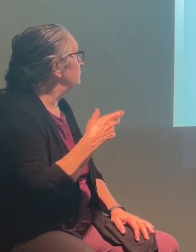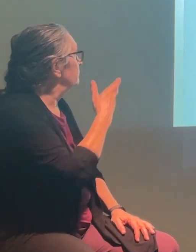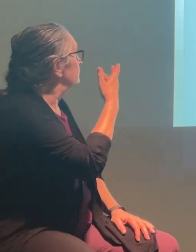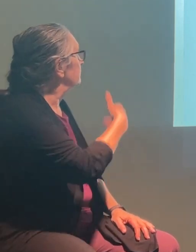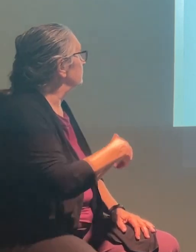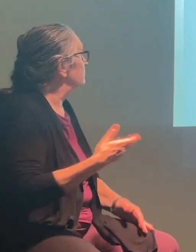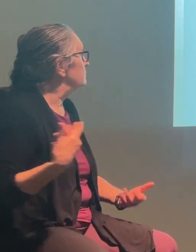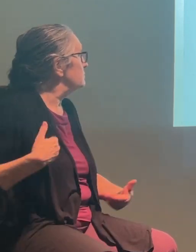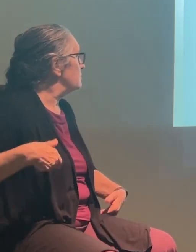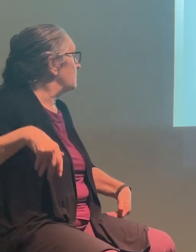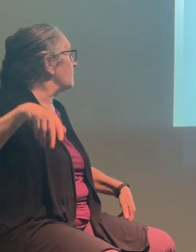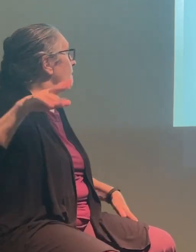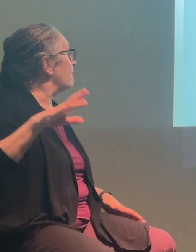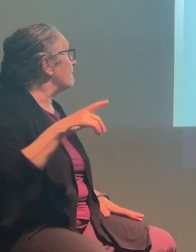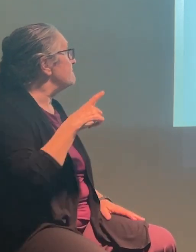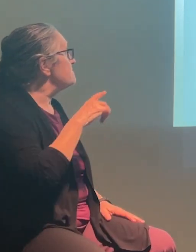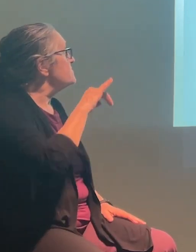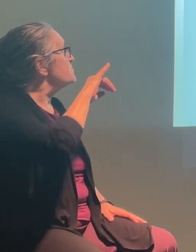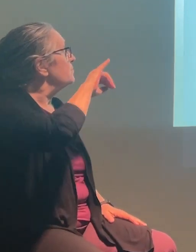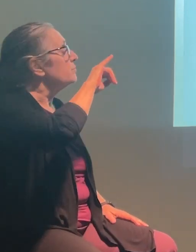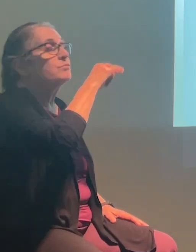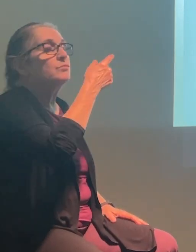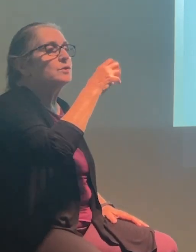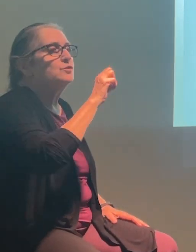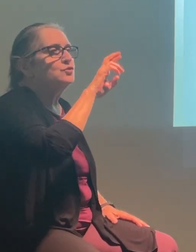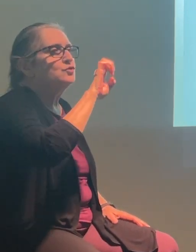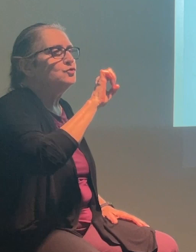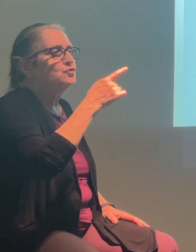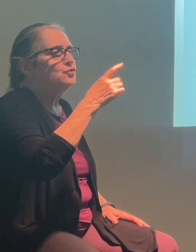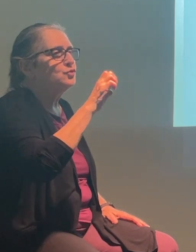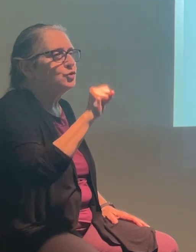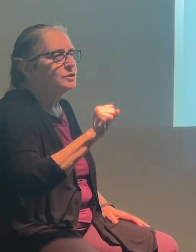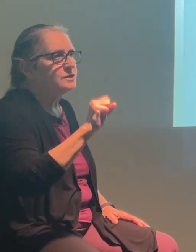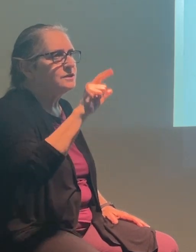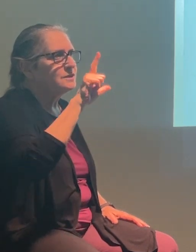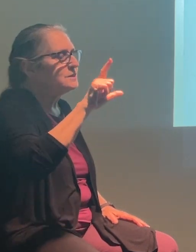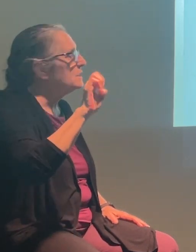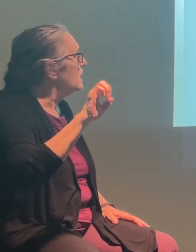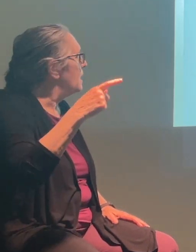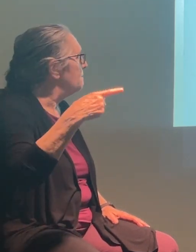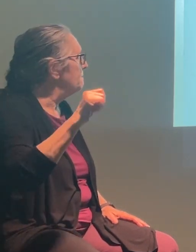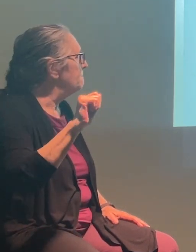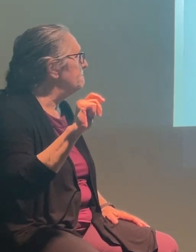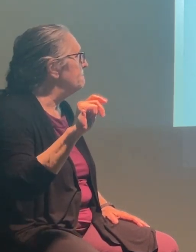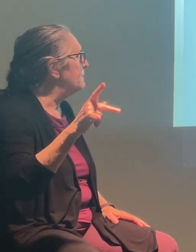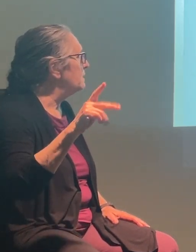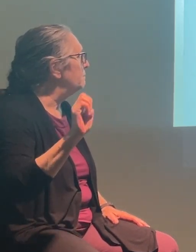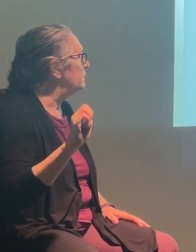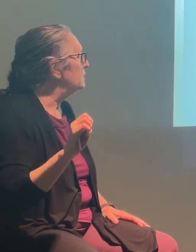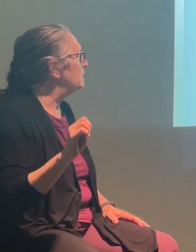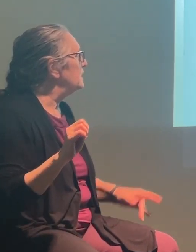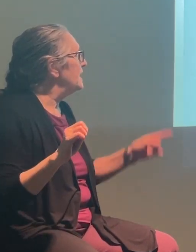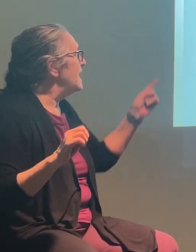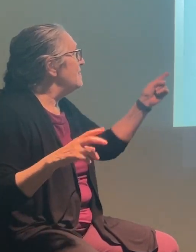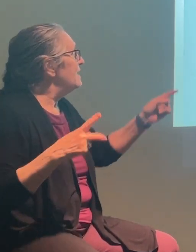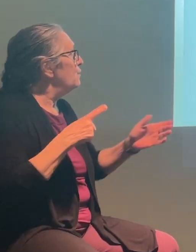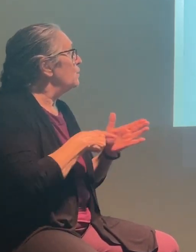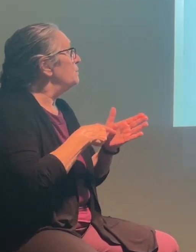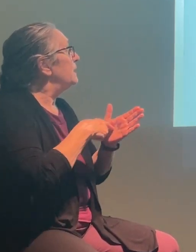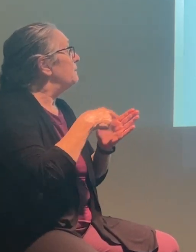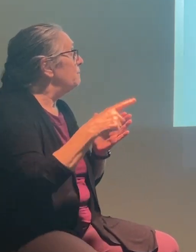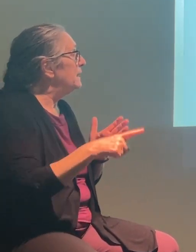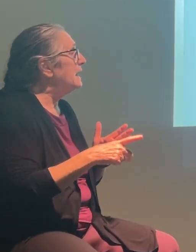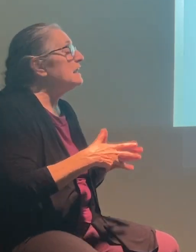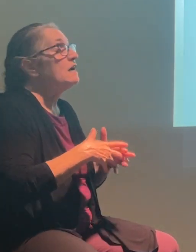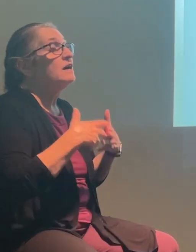things by, for example, Georges Le Pape was very famous. There was Barbier. There were a couple other ones. And those men were being paid a